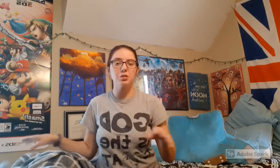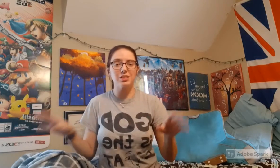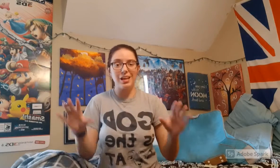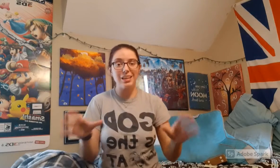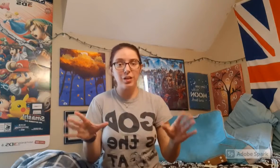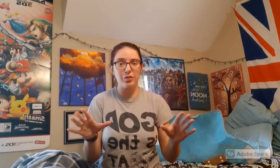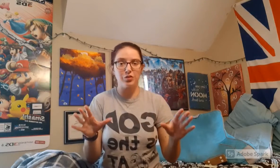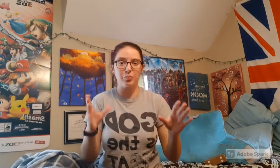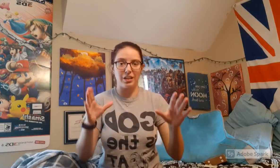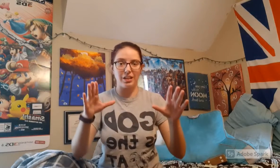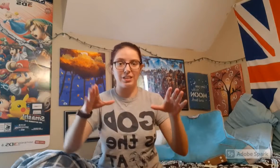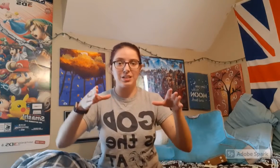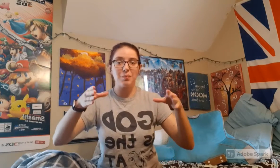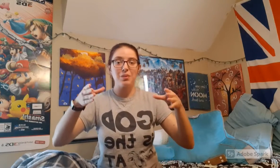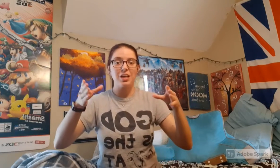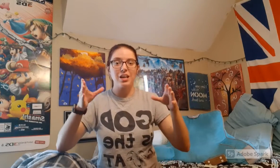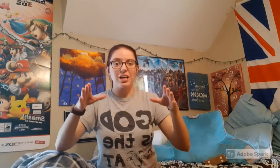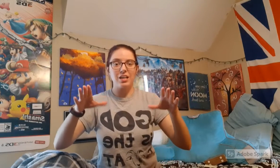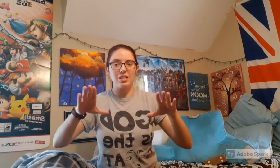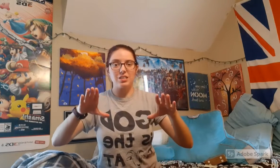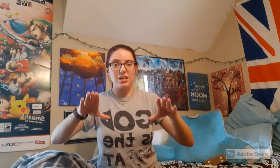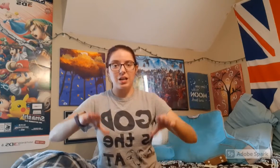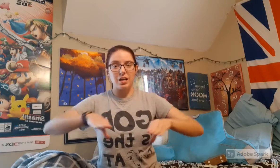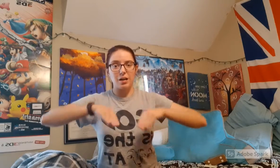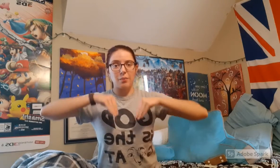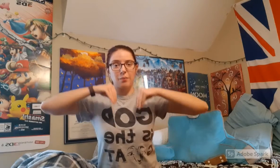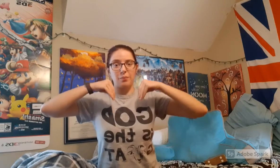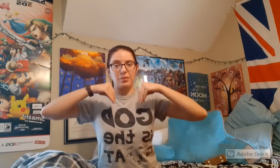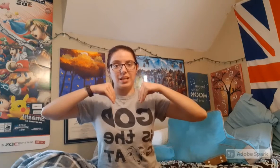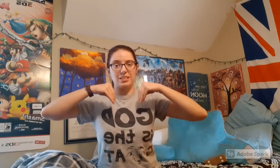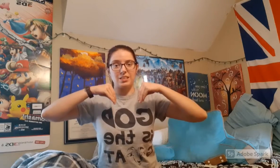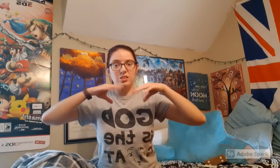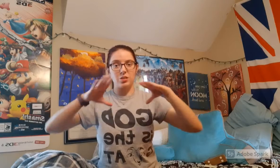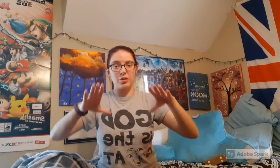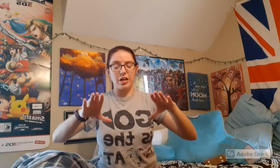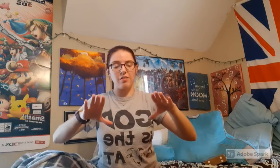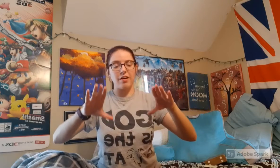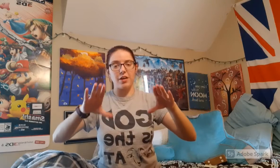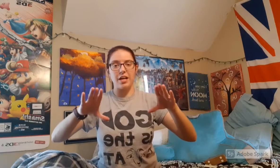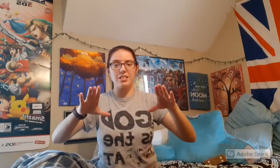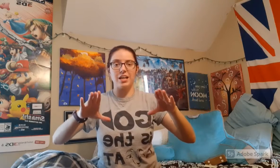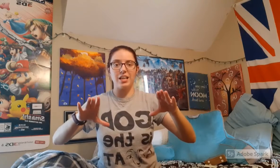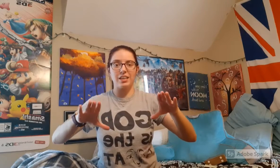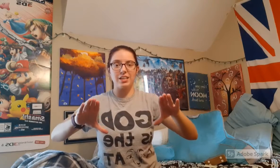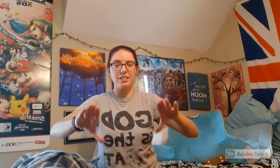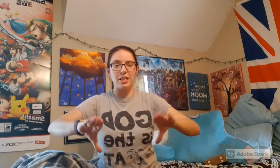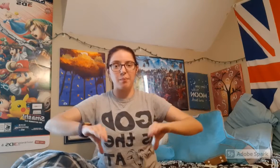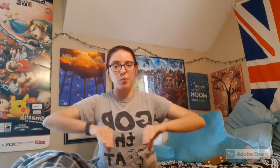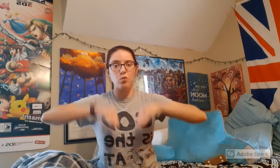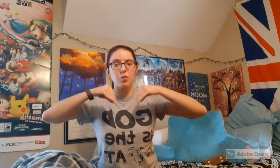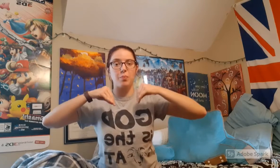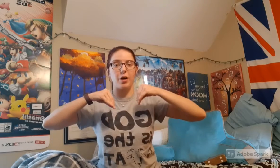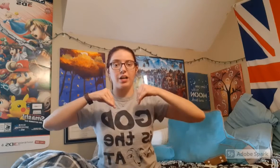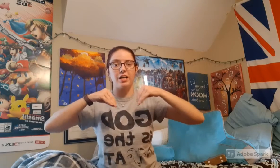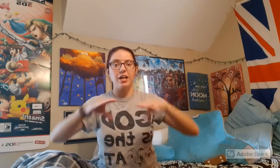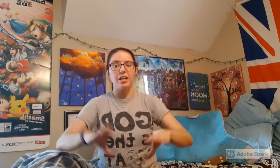the sign language for blanket is this. So you kind of have your hands kind of like this, and they move up your body like